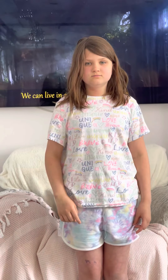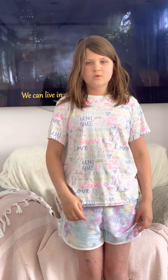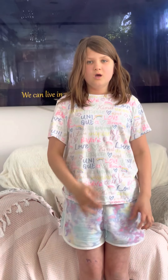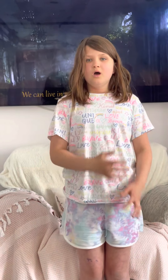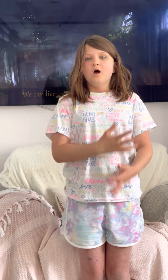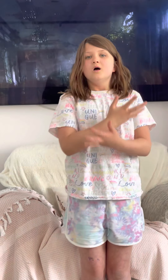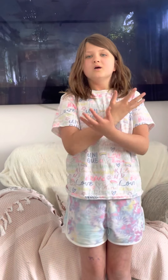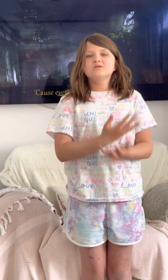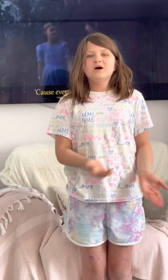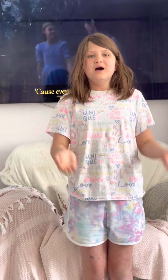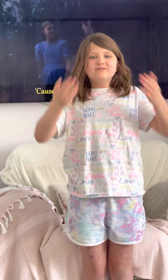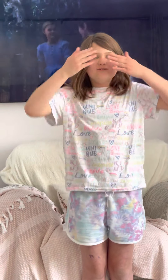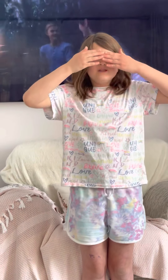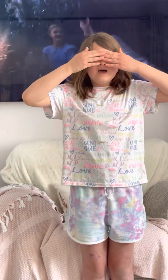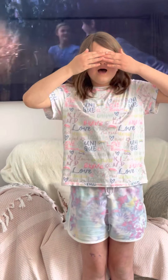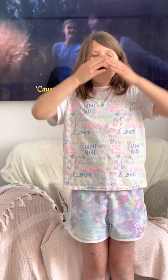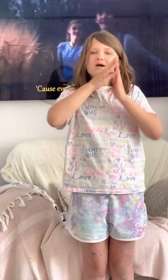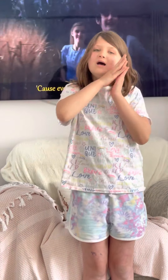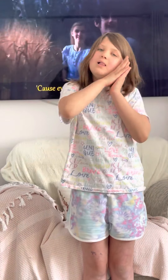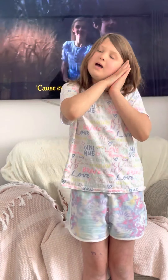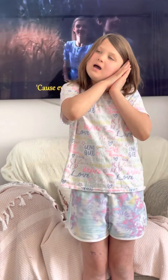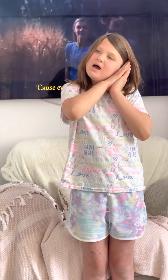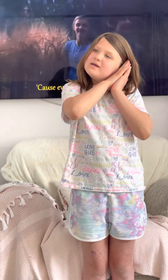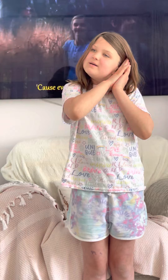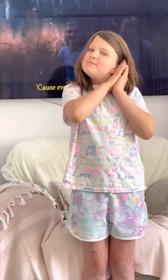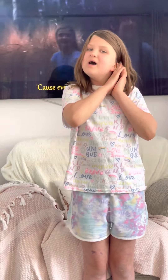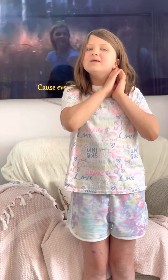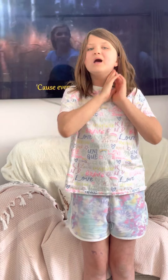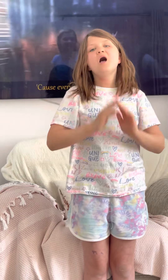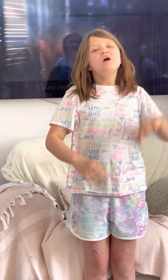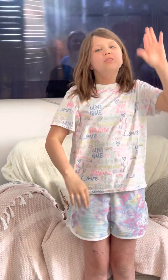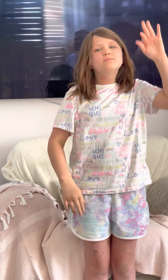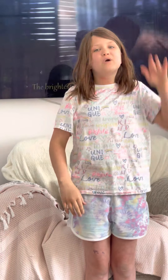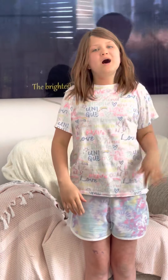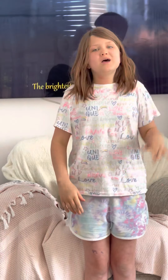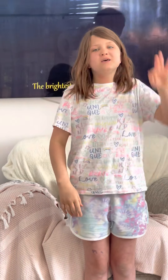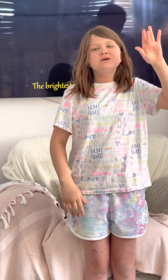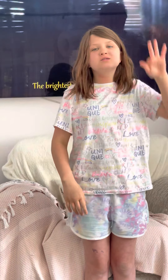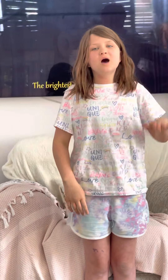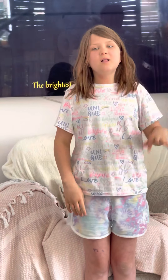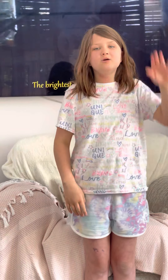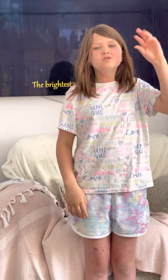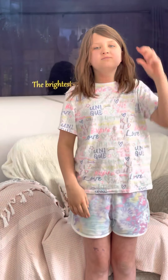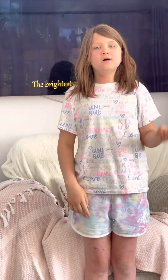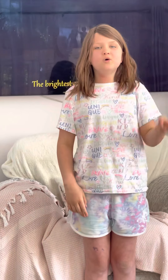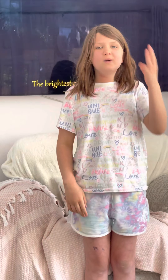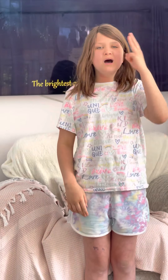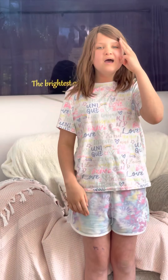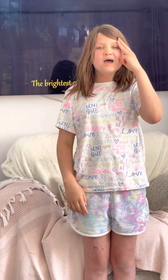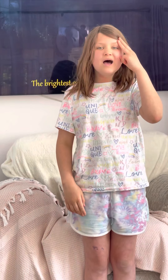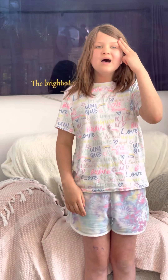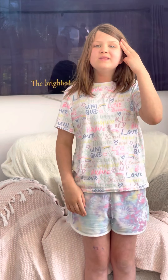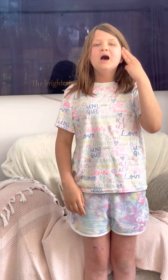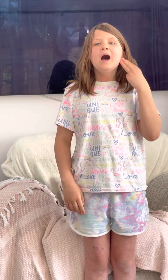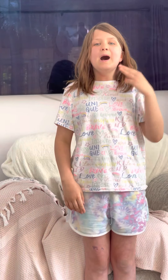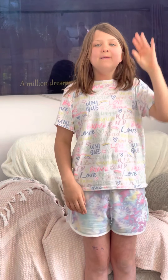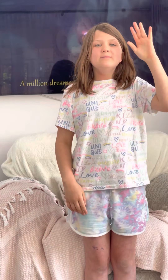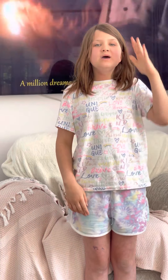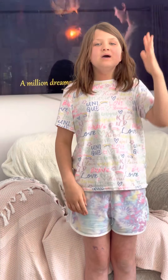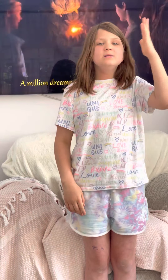Cause every night I lie in bed, the brightest colors fill my head, a million